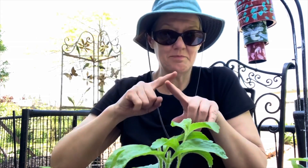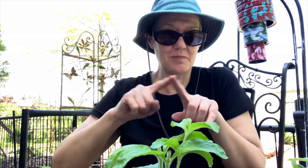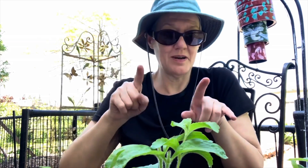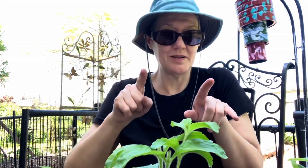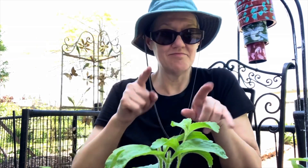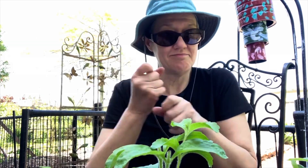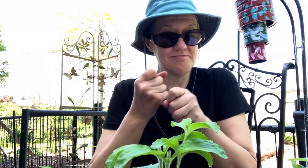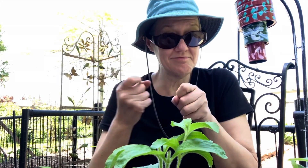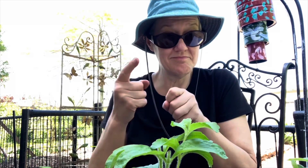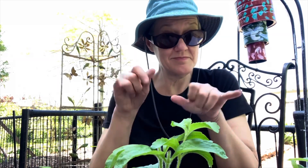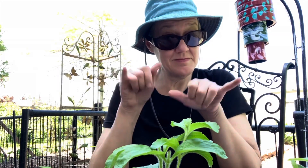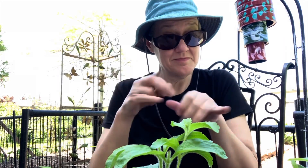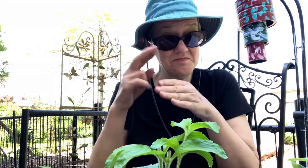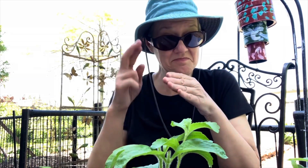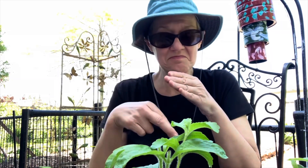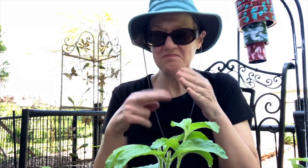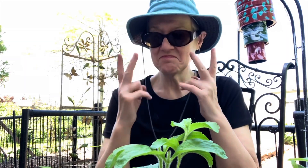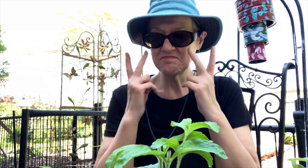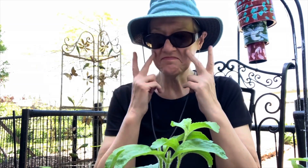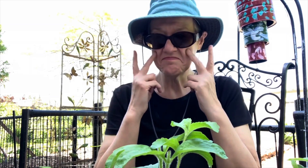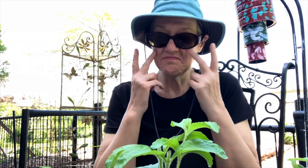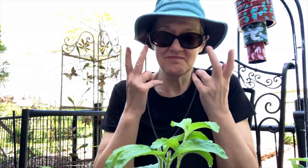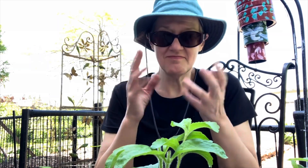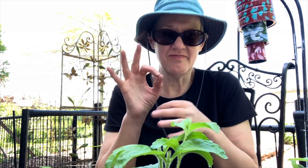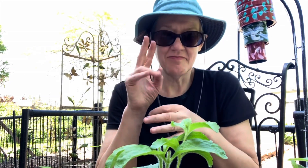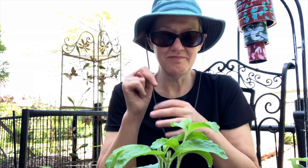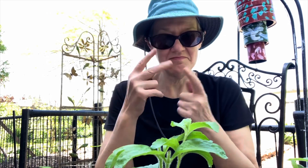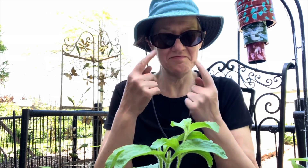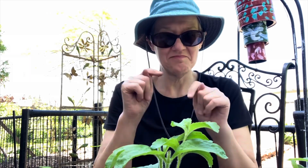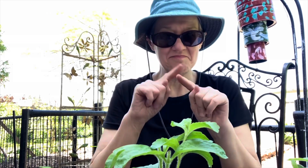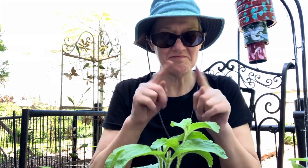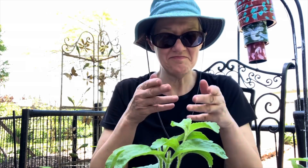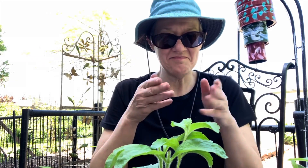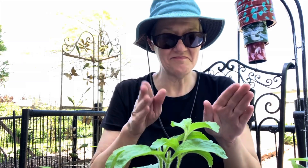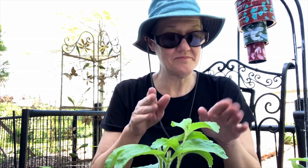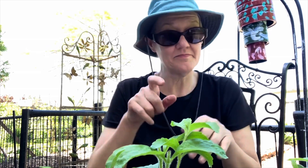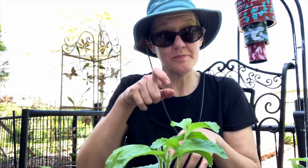true leaves did best, but we'll see next year if we get the same results. It was fun to